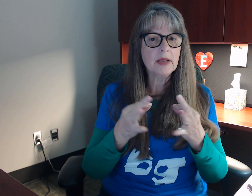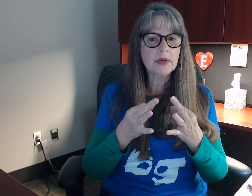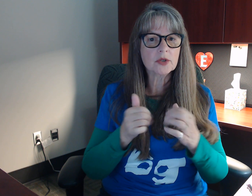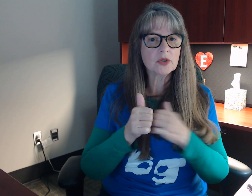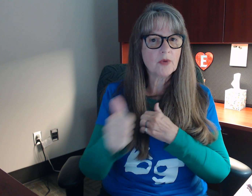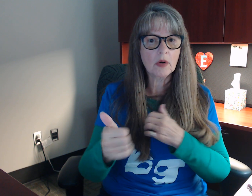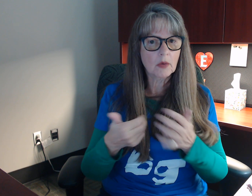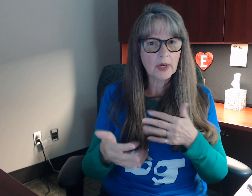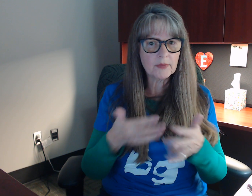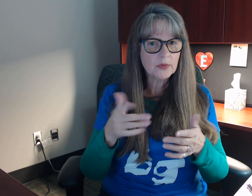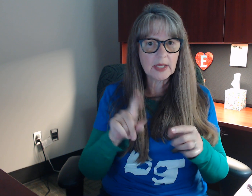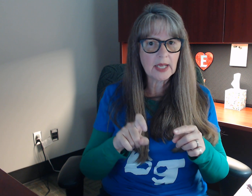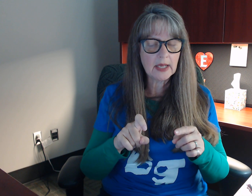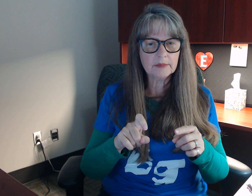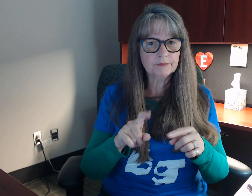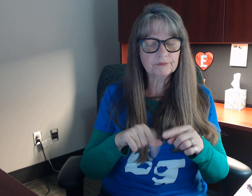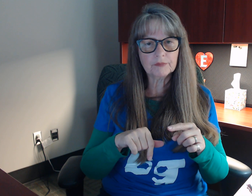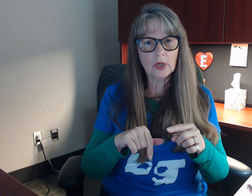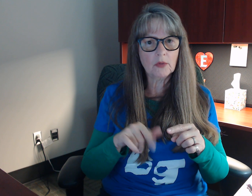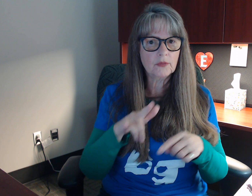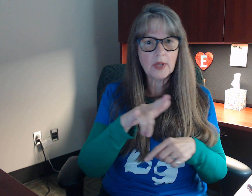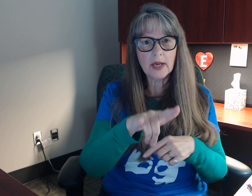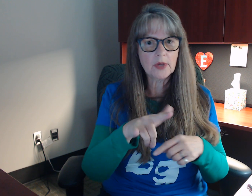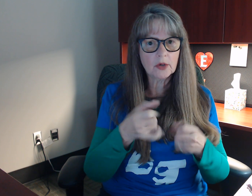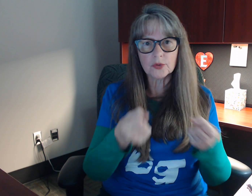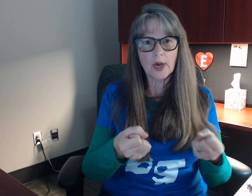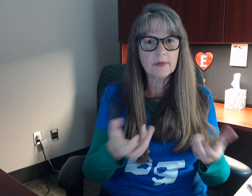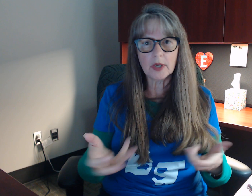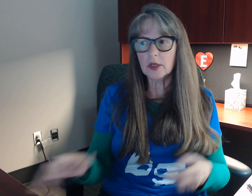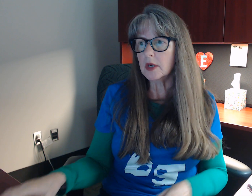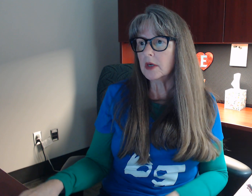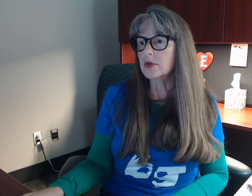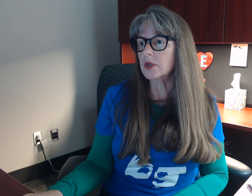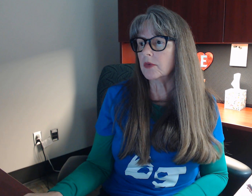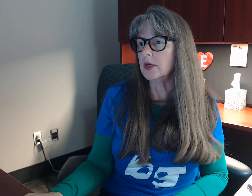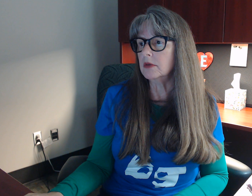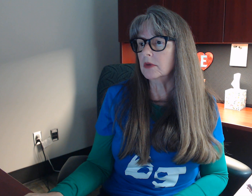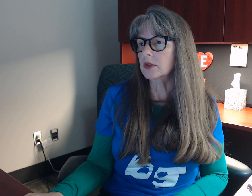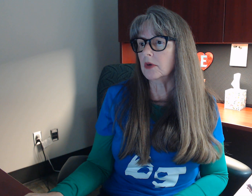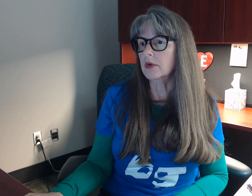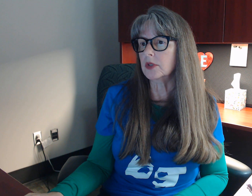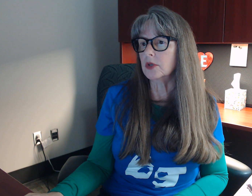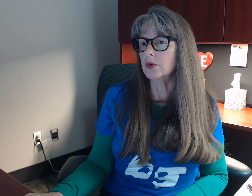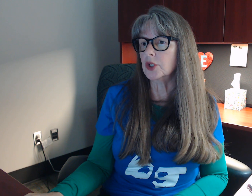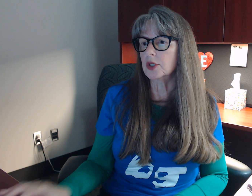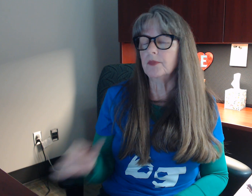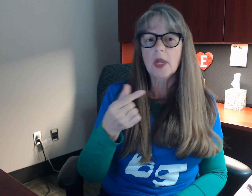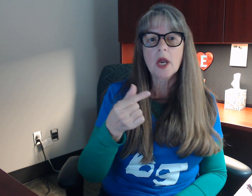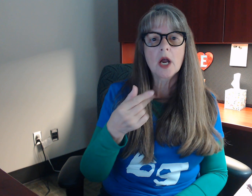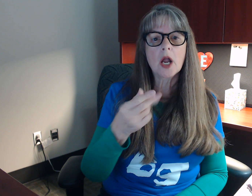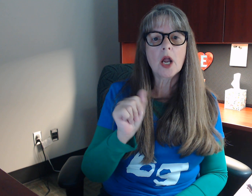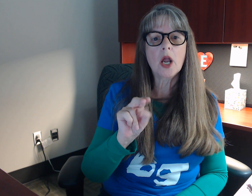is far or whatever, and they can't, fly there or drive there. So it's a tradition.